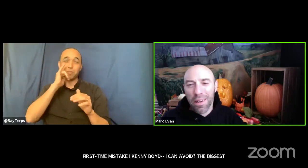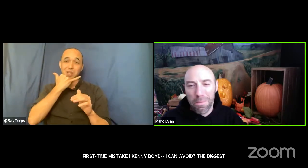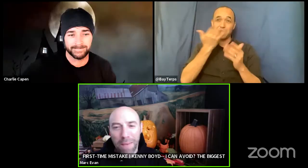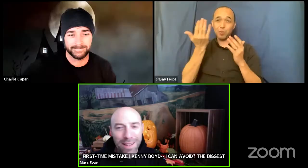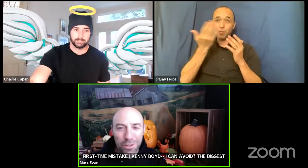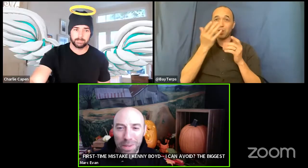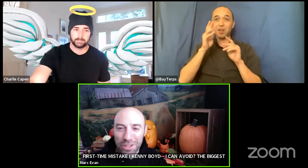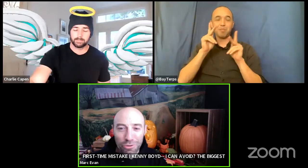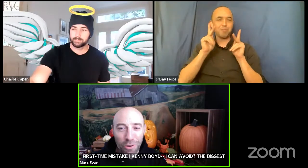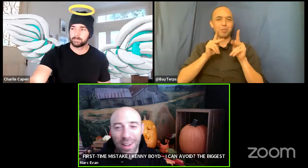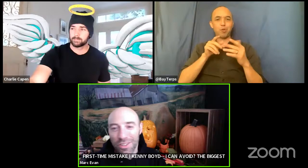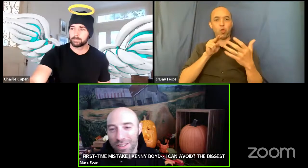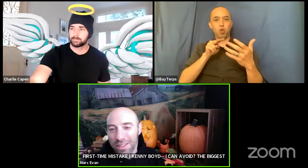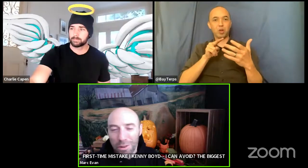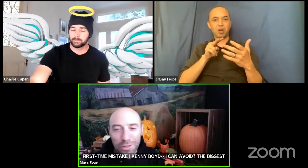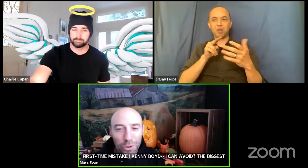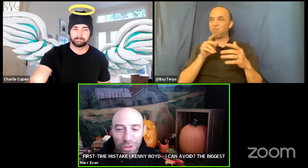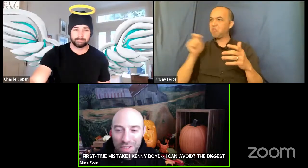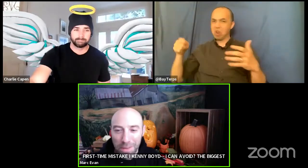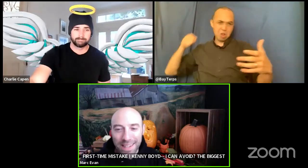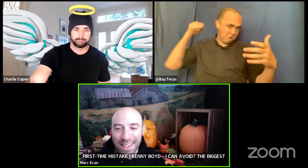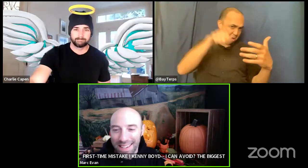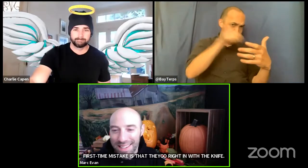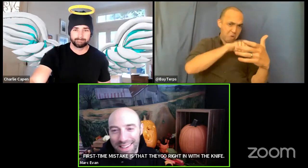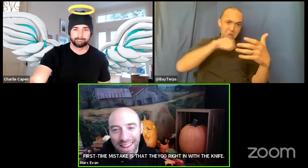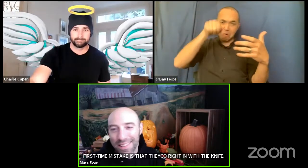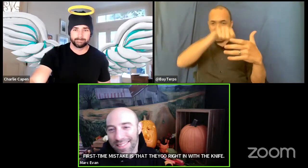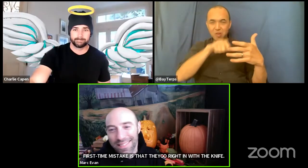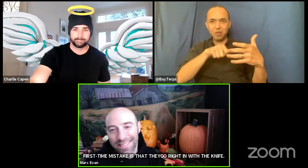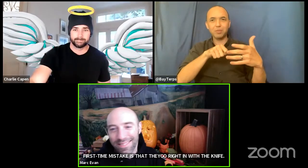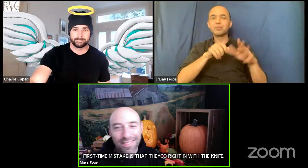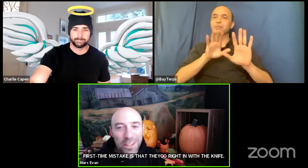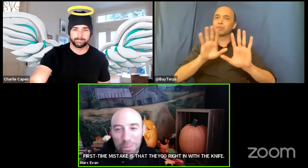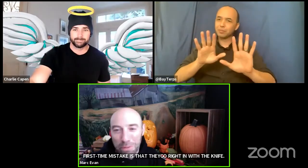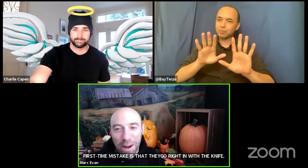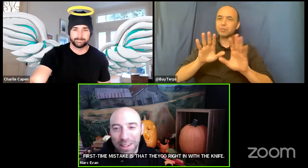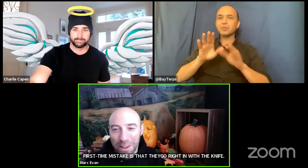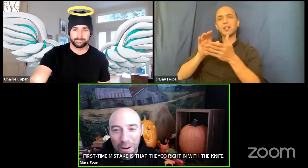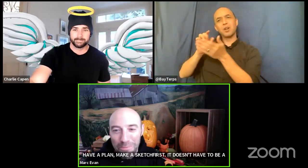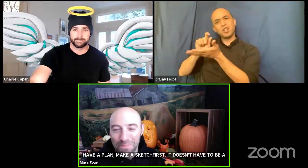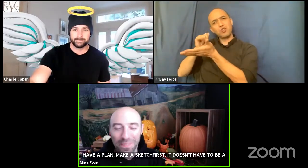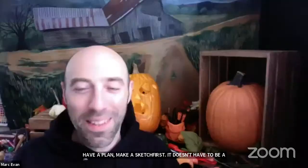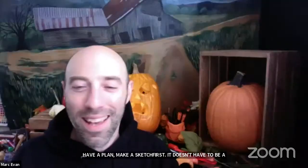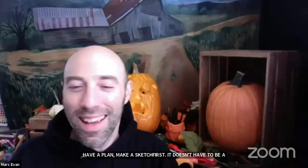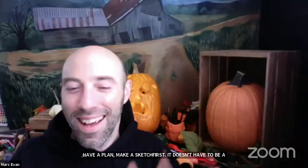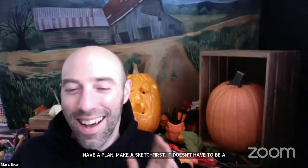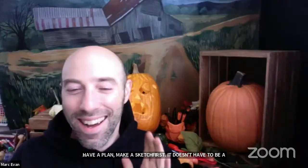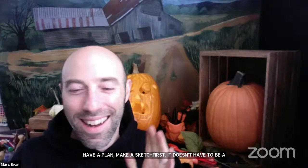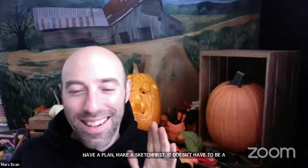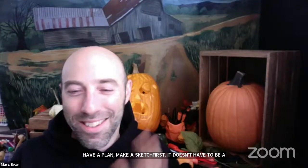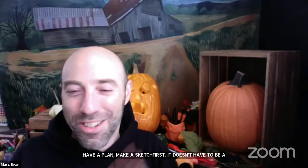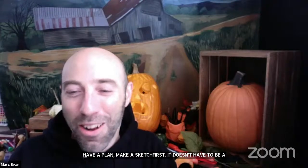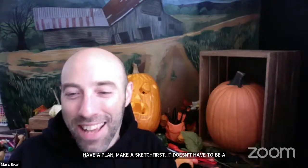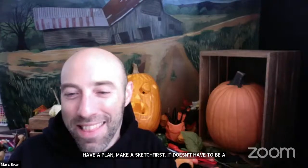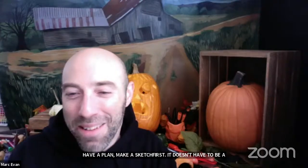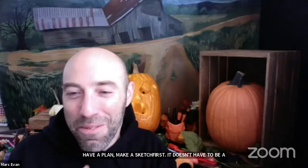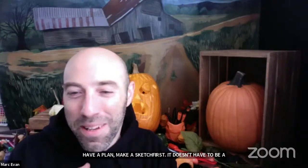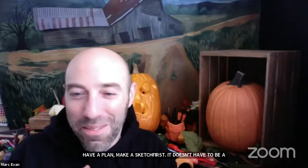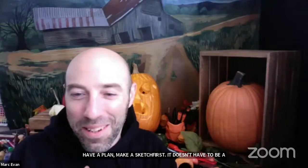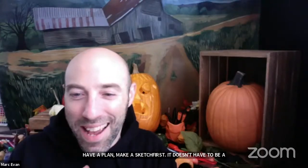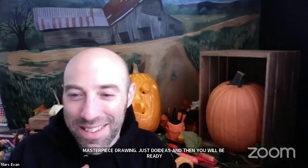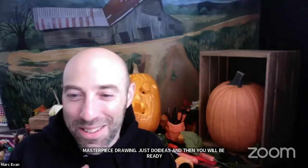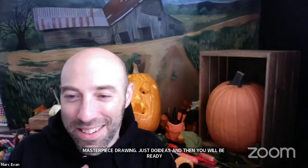have to be a masterpiece drawing. Just, doodle some ideas and then you'll be ready to go. Charlie, I